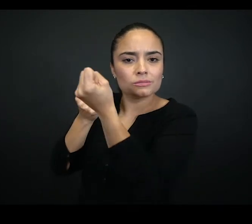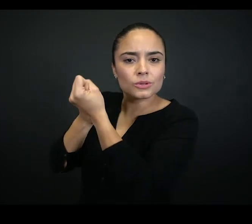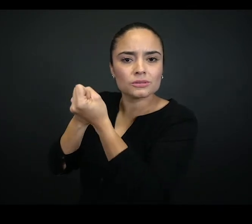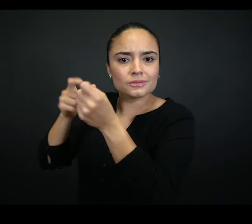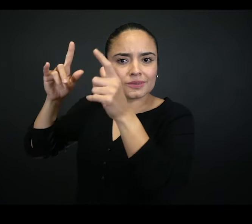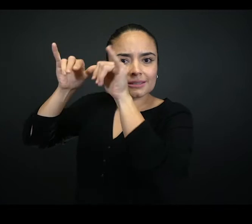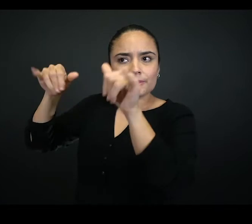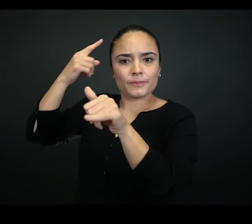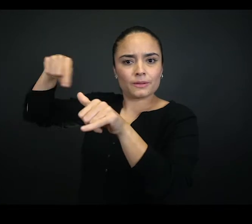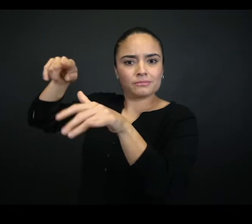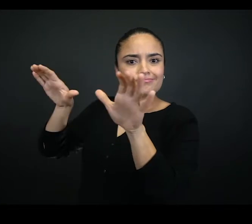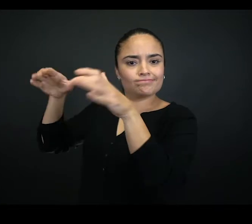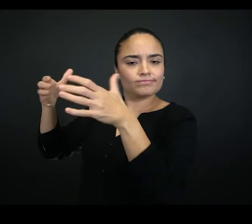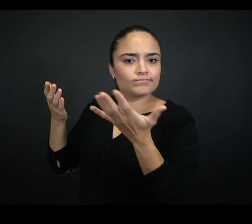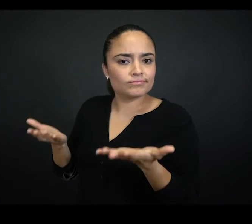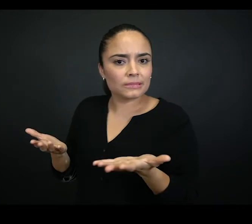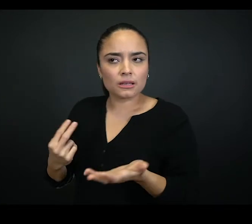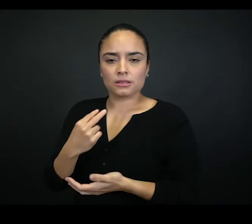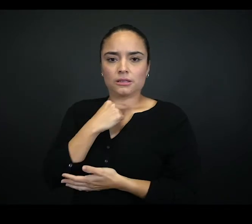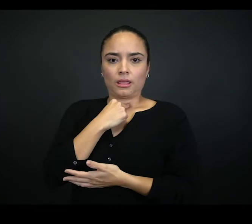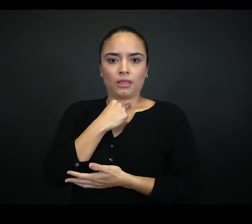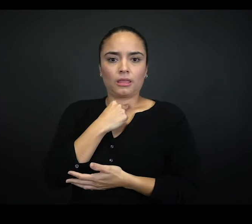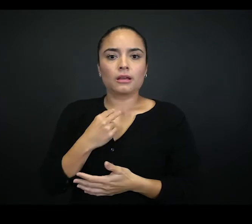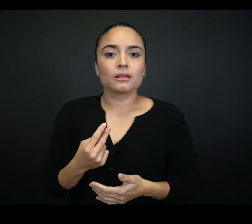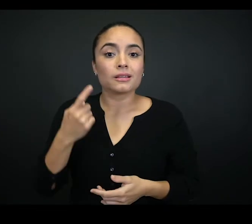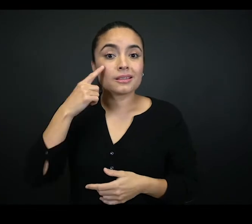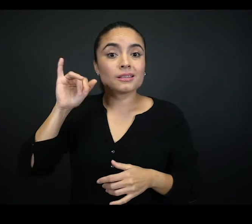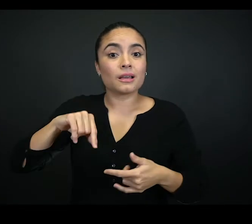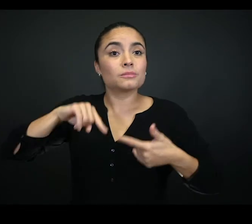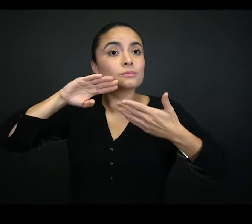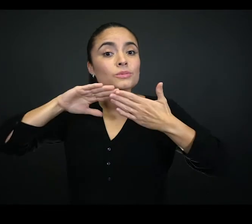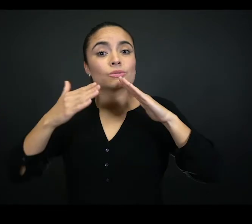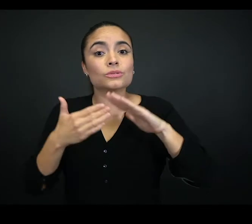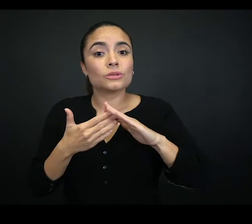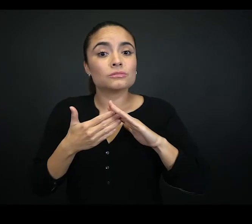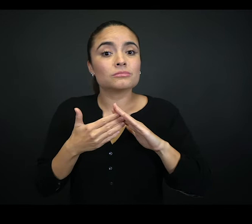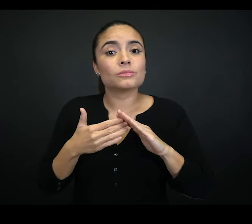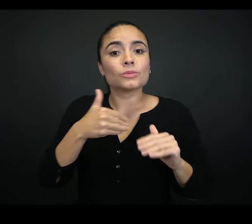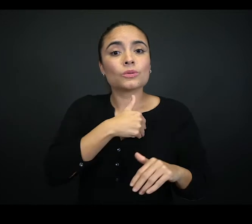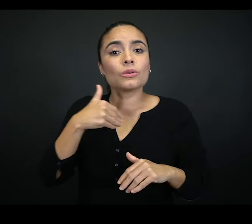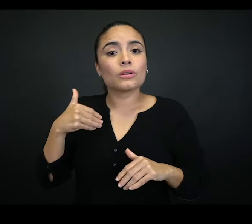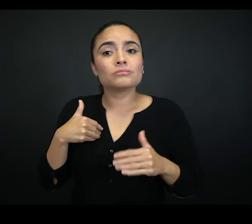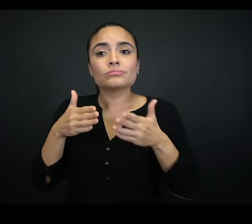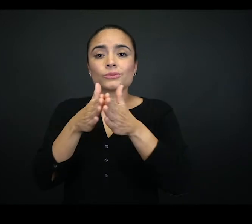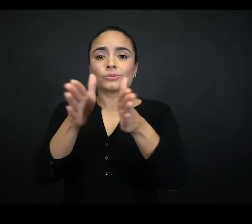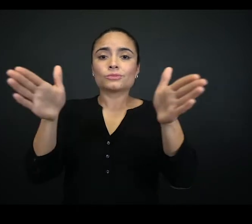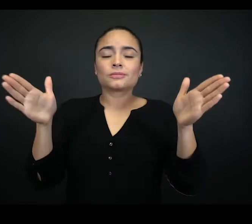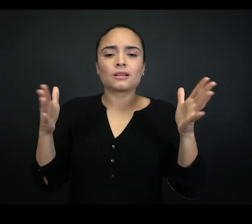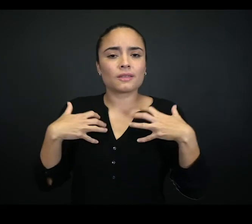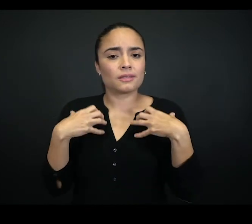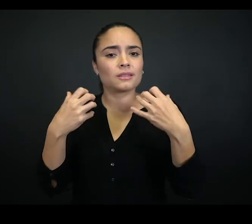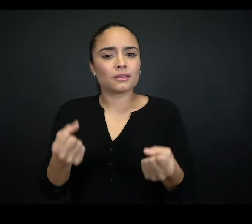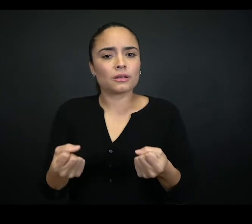Support Housing, have really worked to bring services into those shelter hotels, like supervised